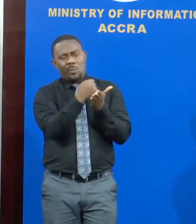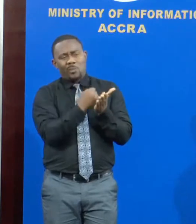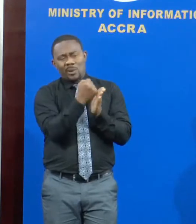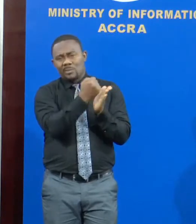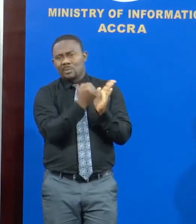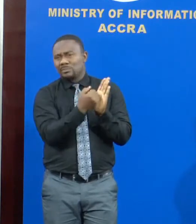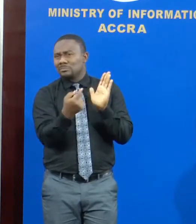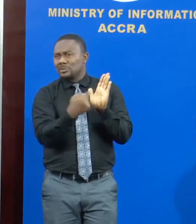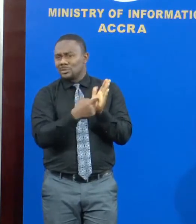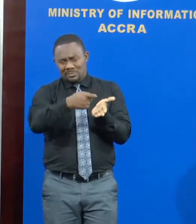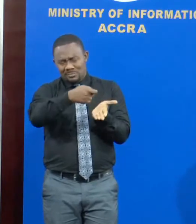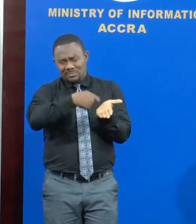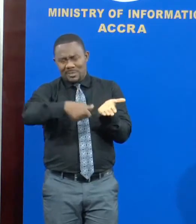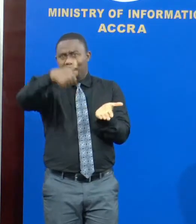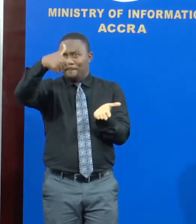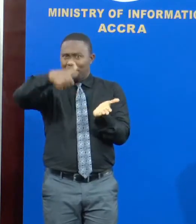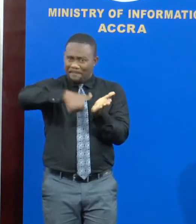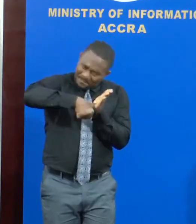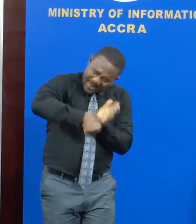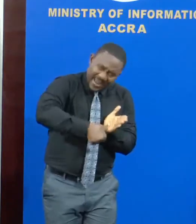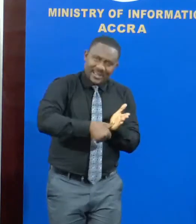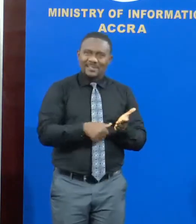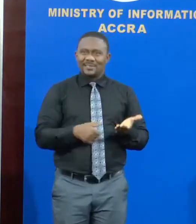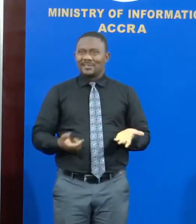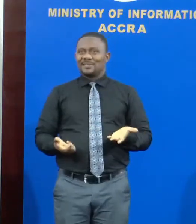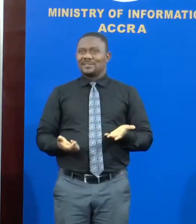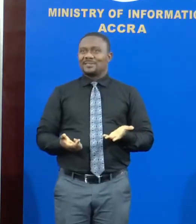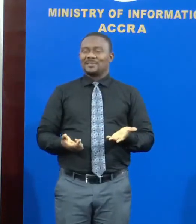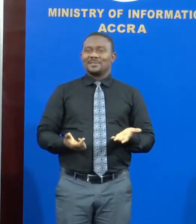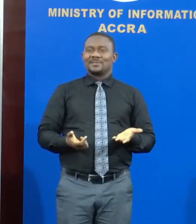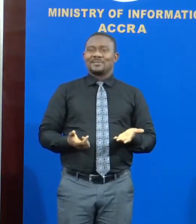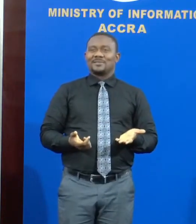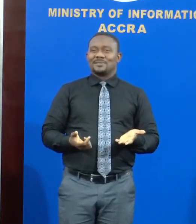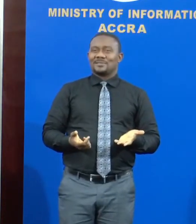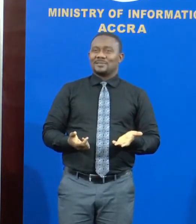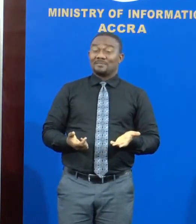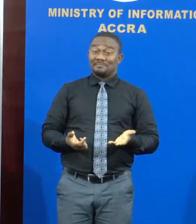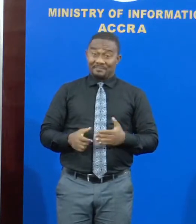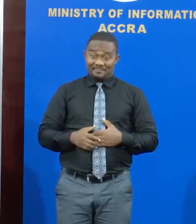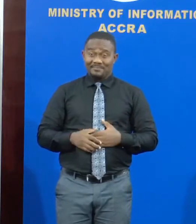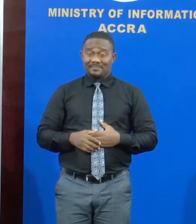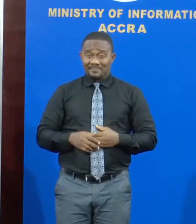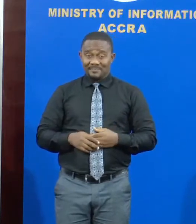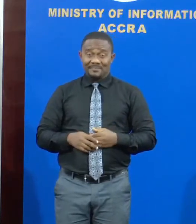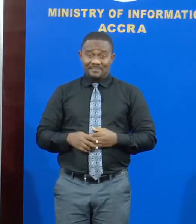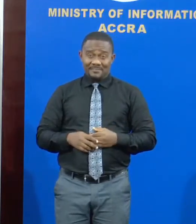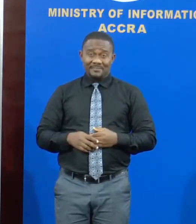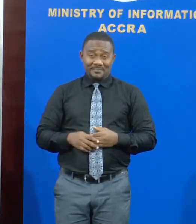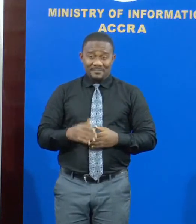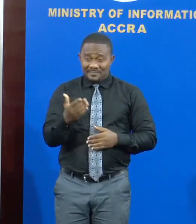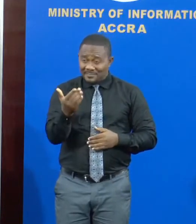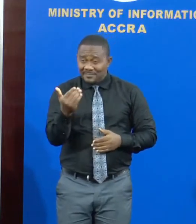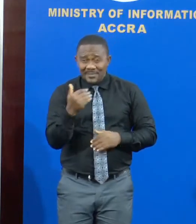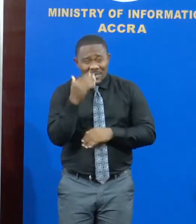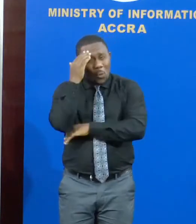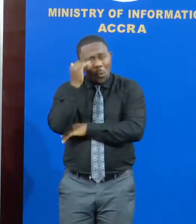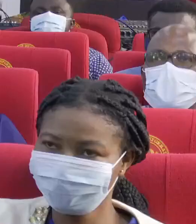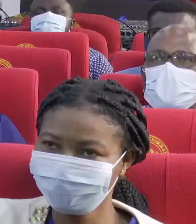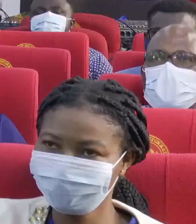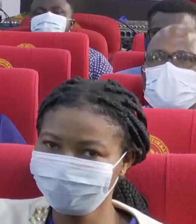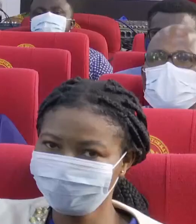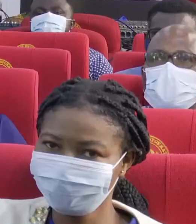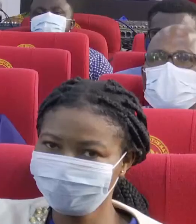that you have signed and thumbprinted, sometimes severally. All right? And then we will hear from you as to why